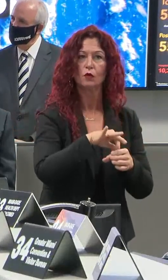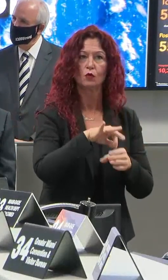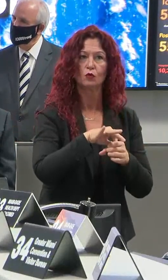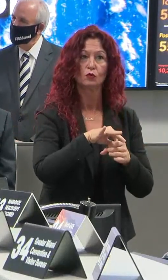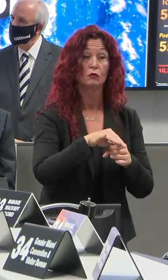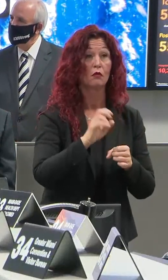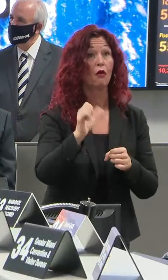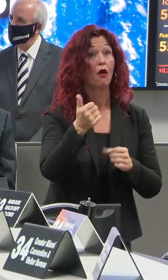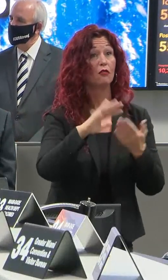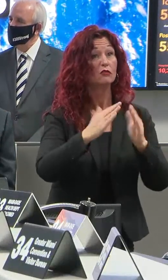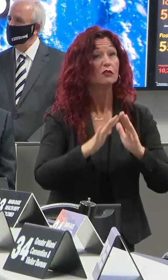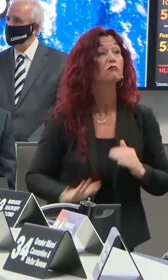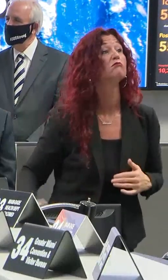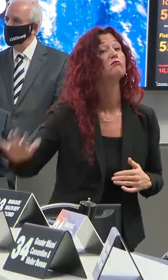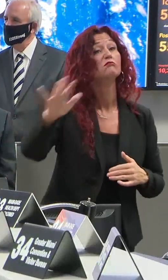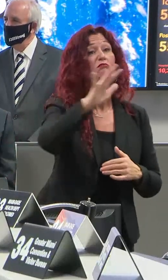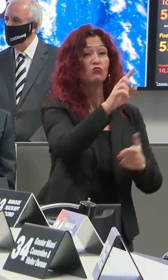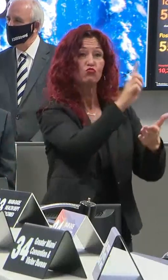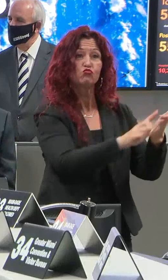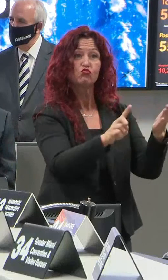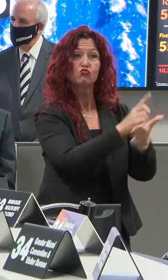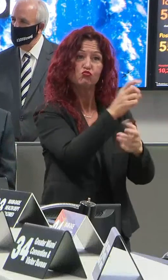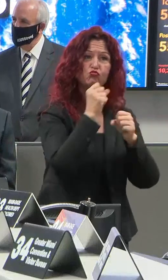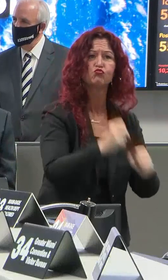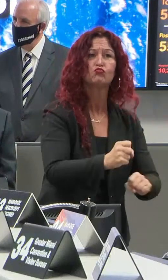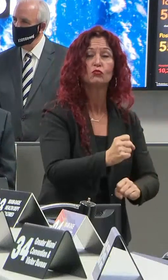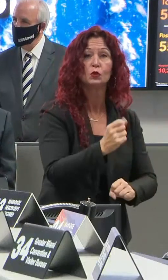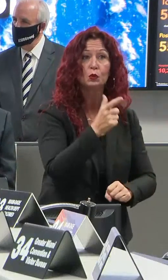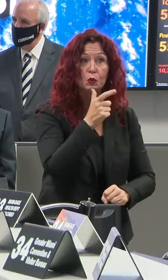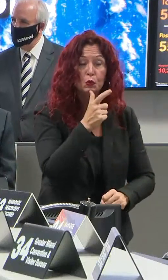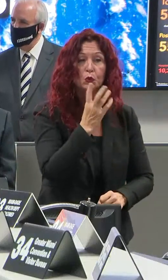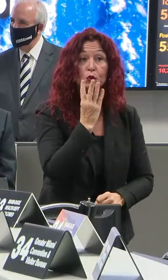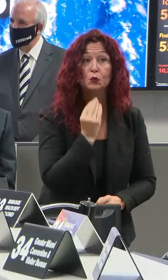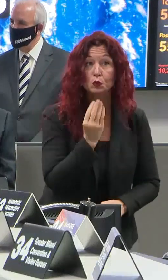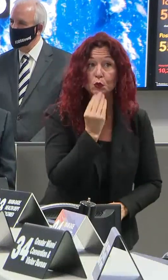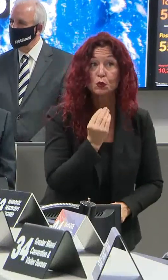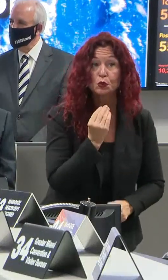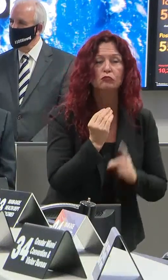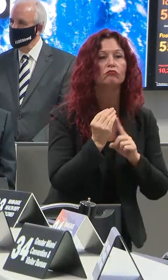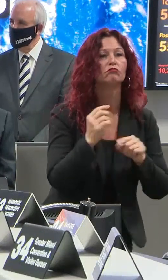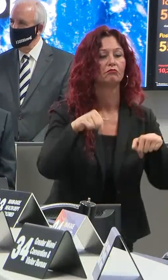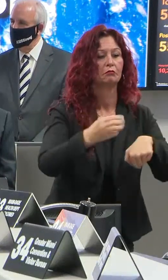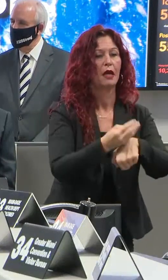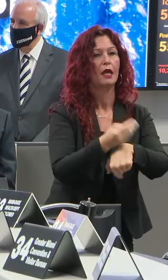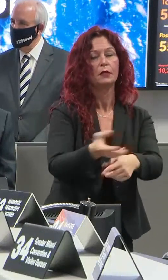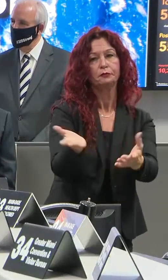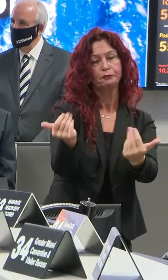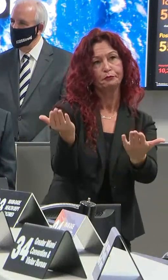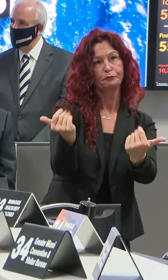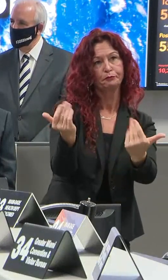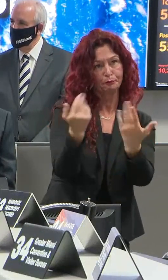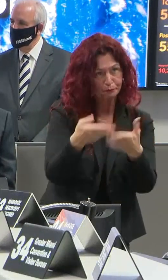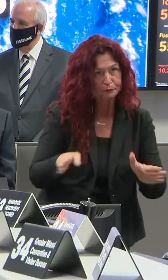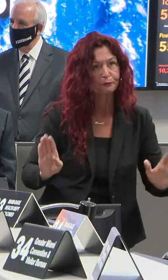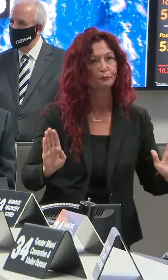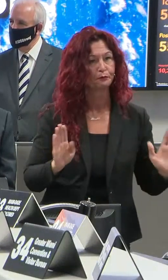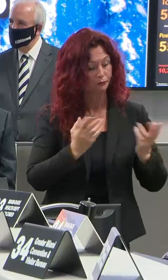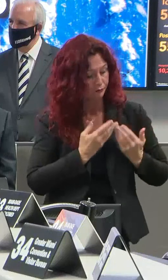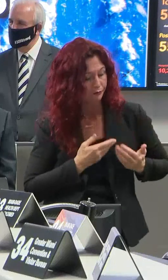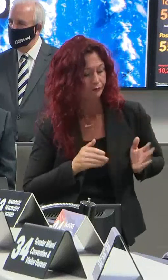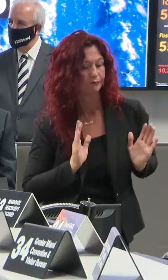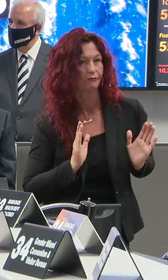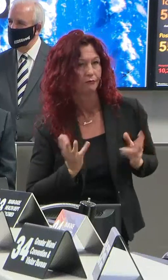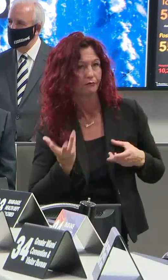was commonplace. We even share our beautiful land with those who have fought for generations to protect it, the undefeated people of the Seminole tribe